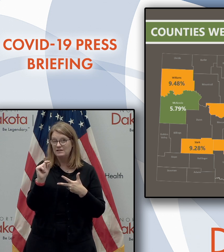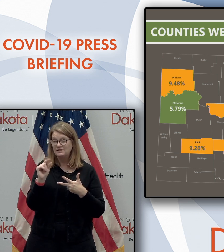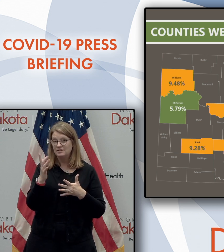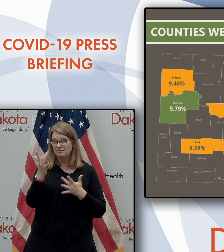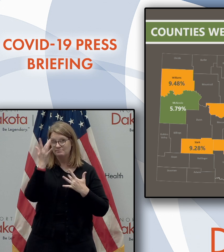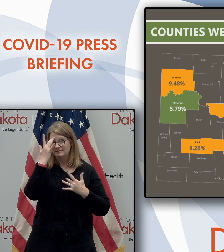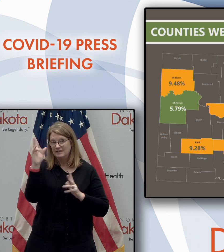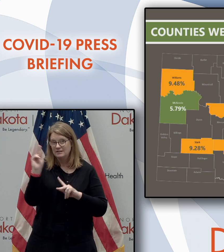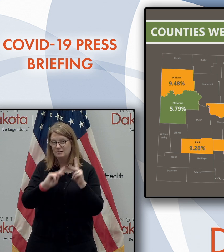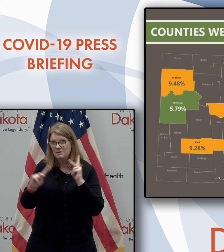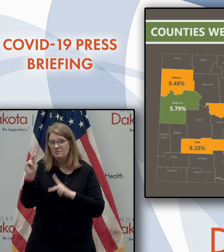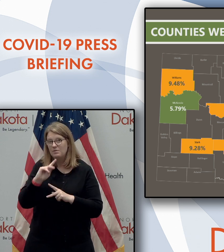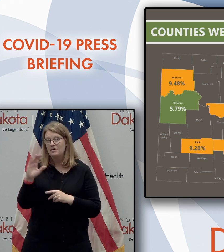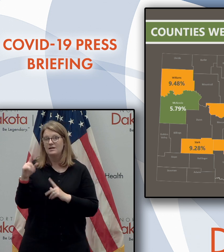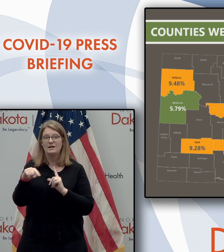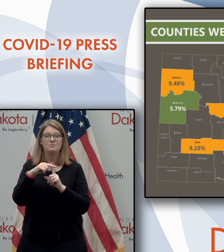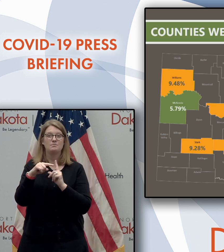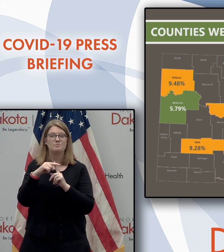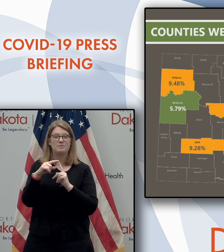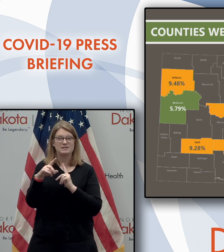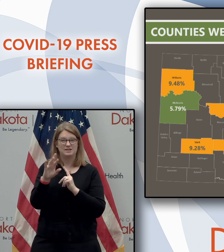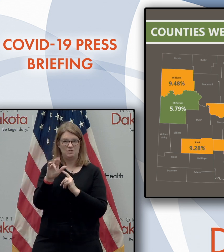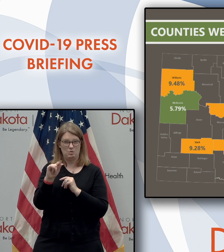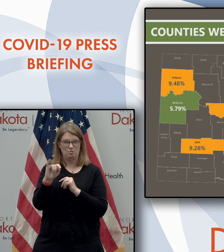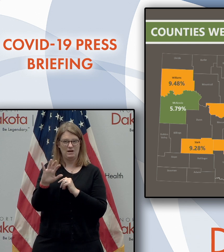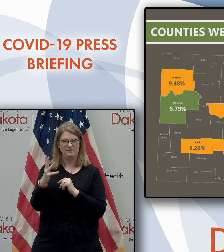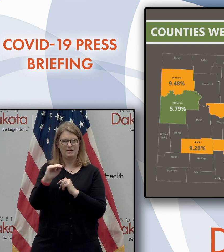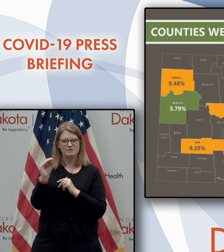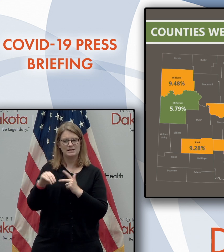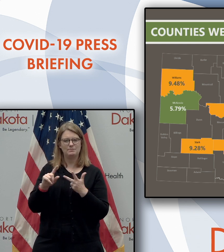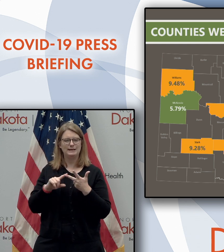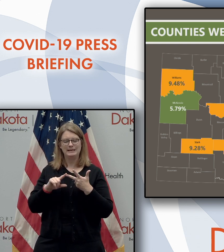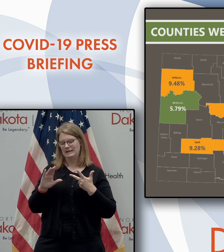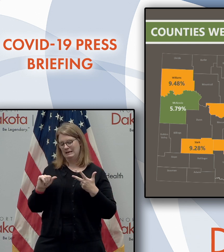rate above 5%, with a small asterisk by Cass, because they've got